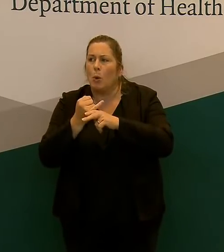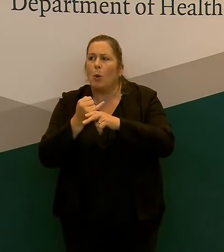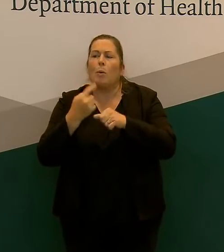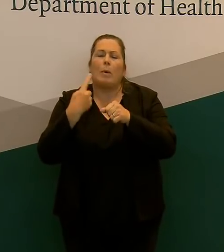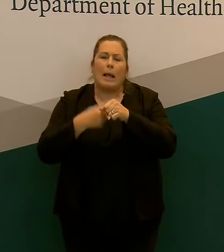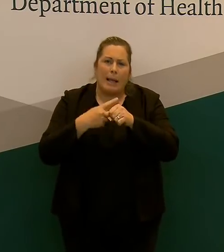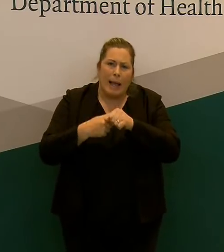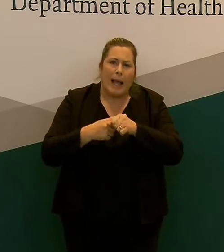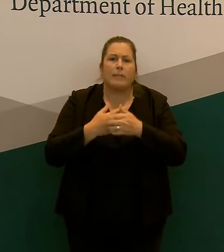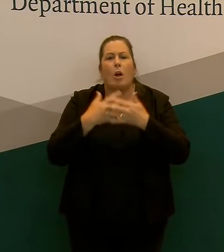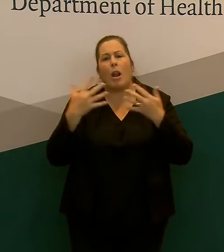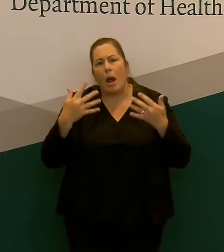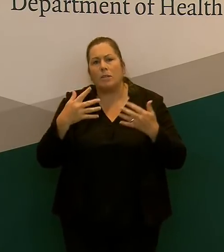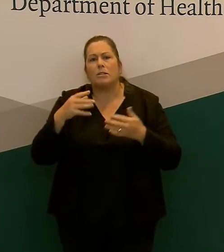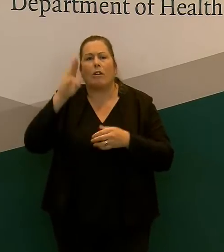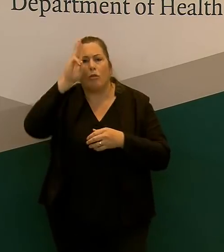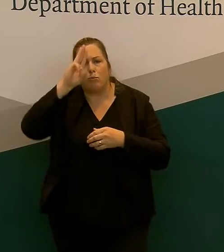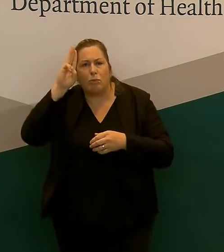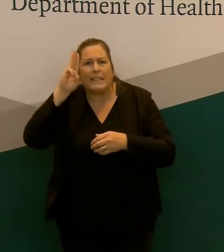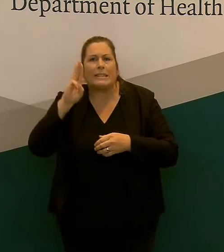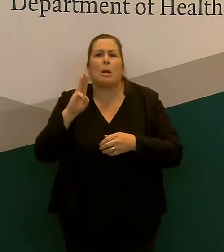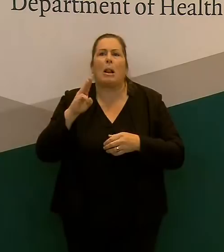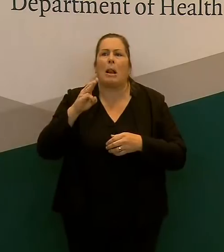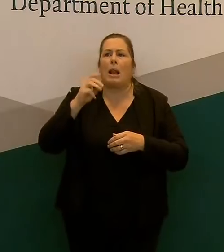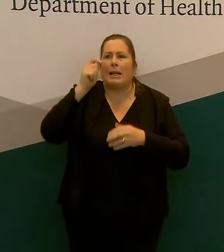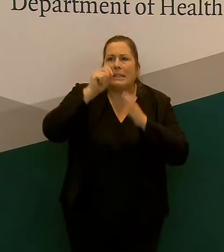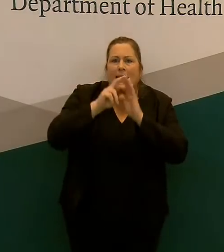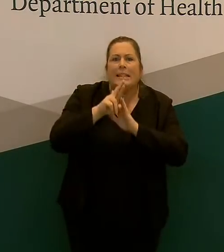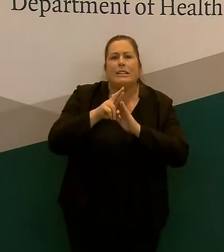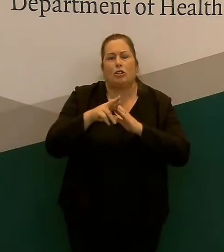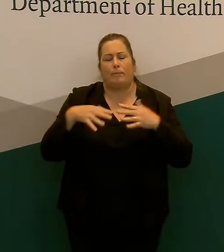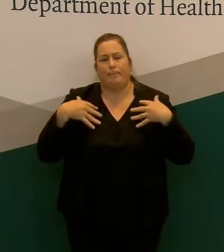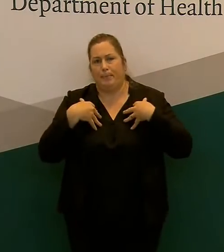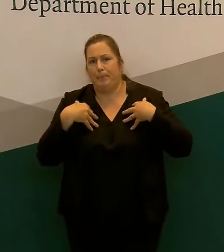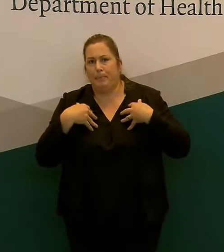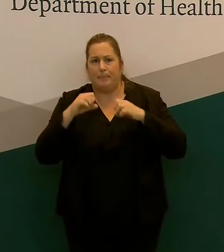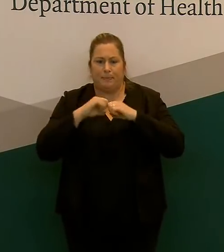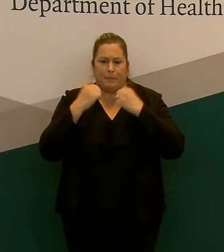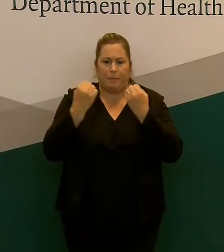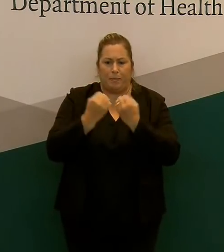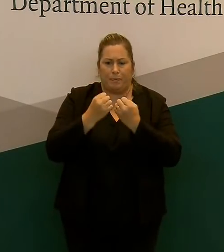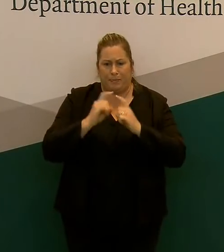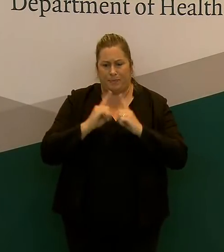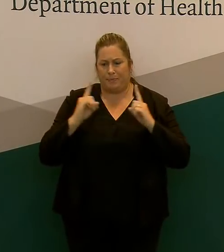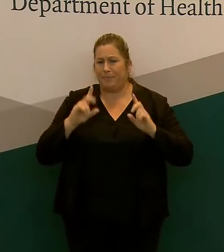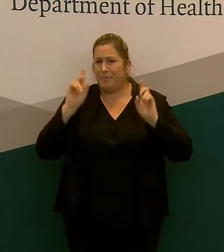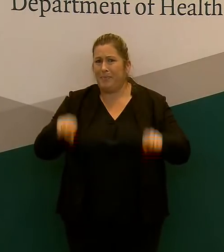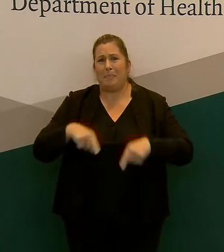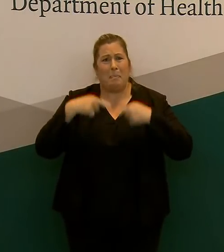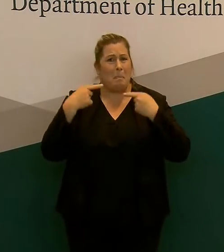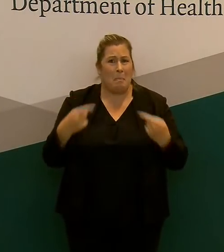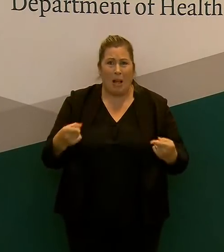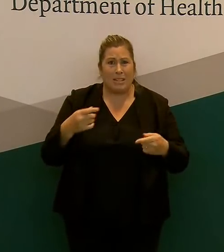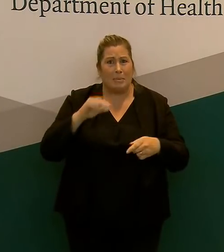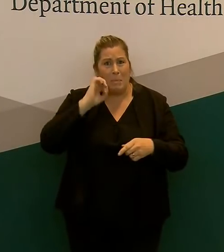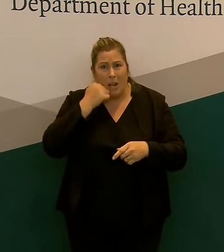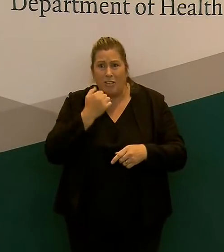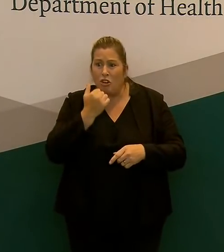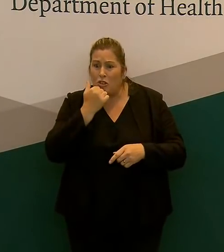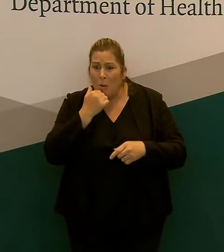again, a lot of principals and teachers are concerned that social distancing won't be possible in larger